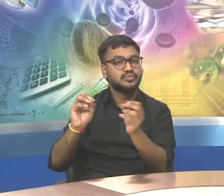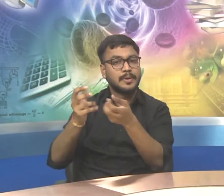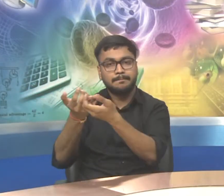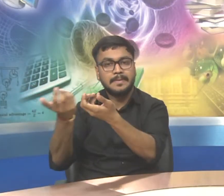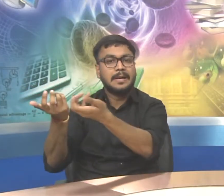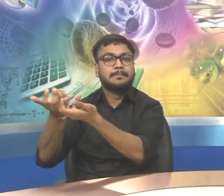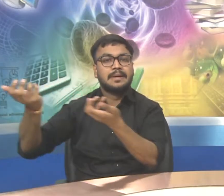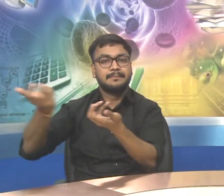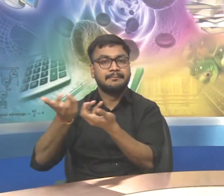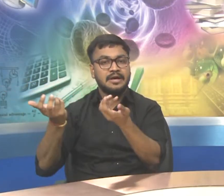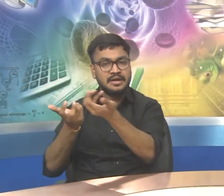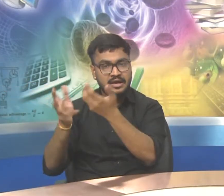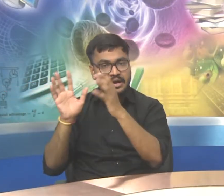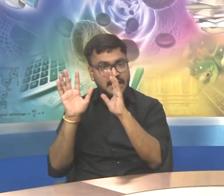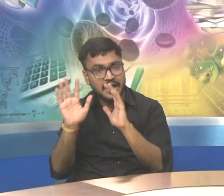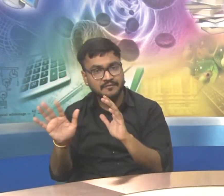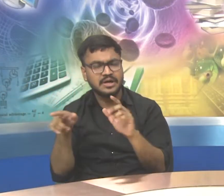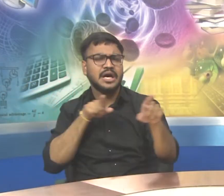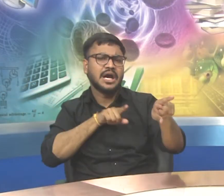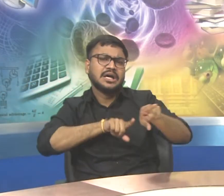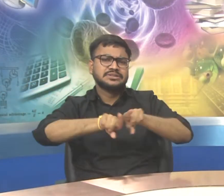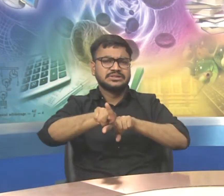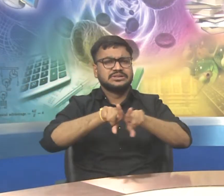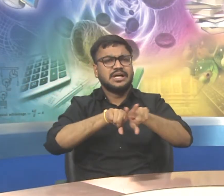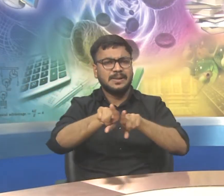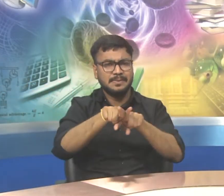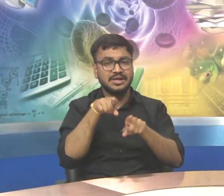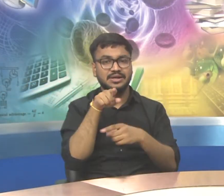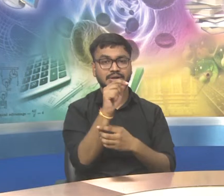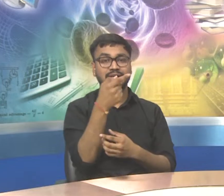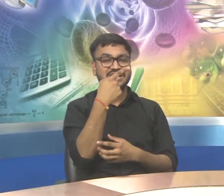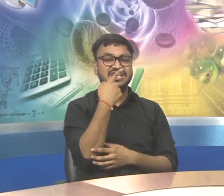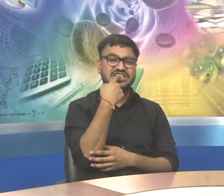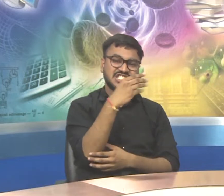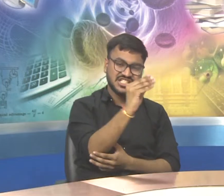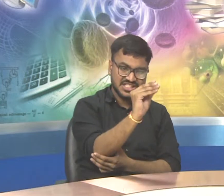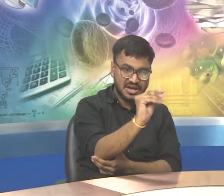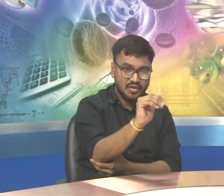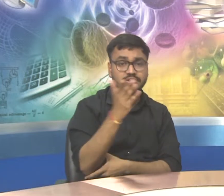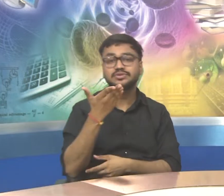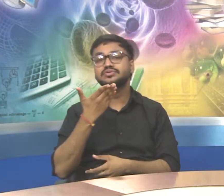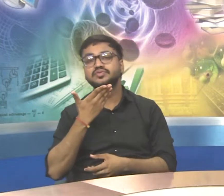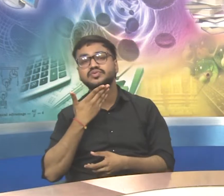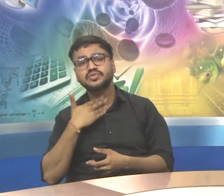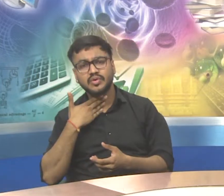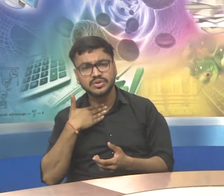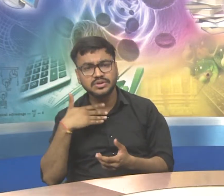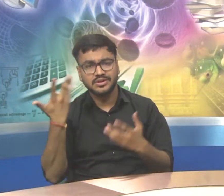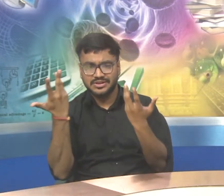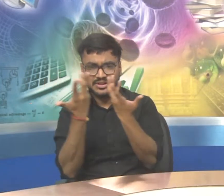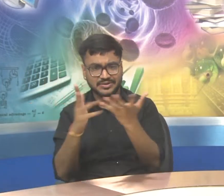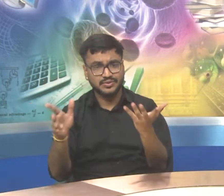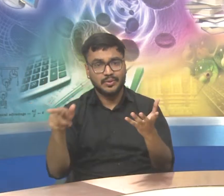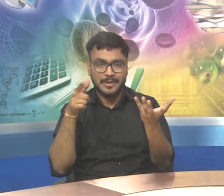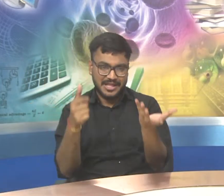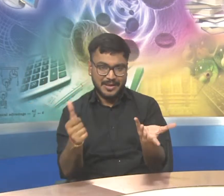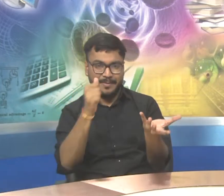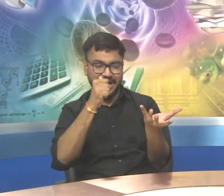For example, we can get back salt or sugar from water by heating or evaporating